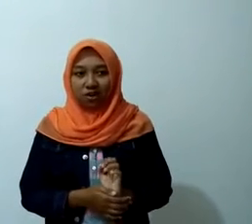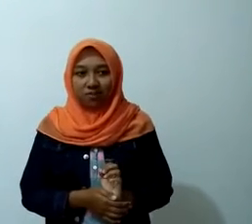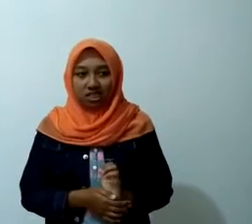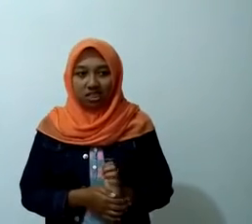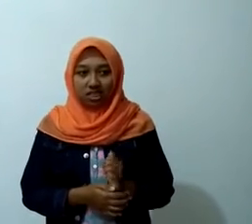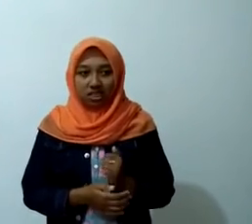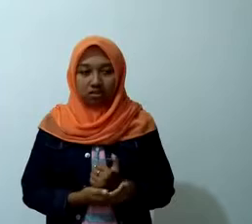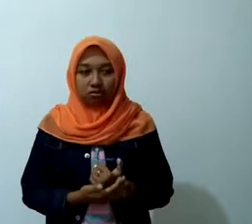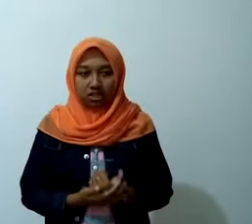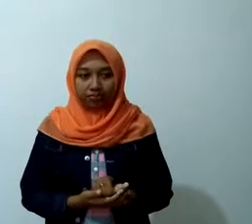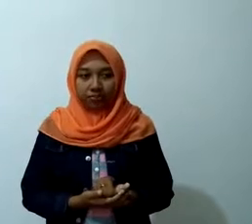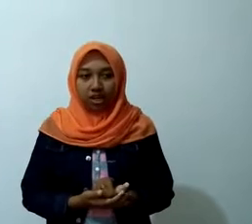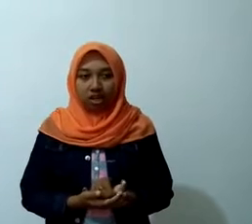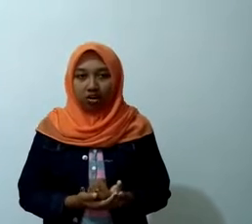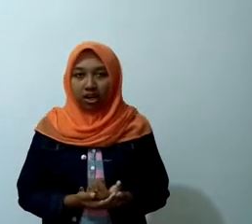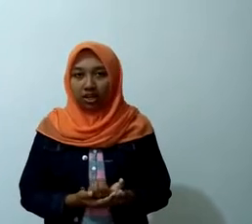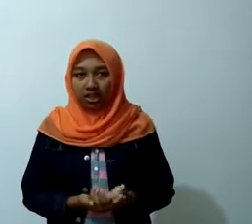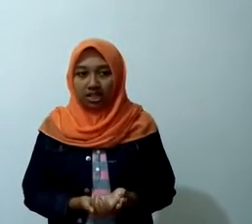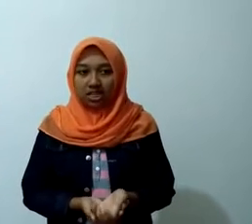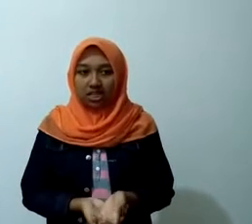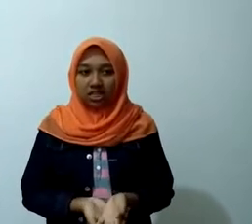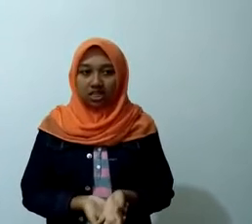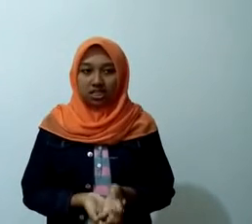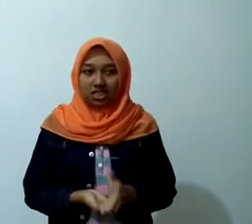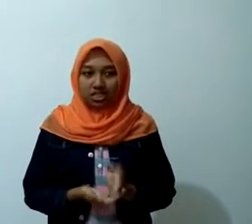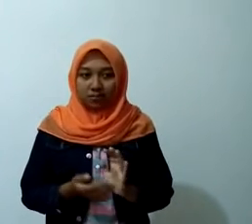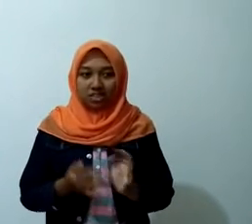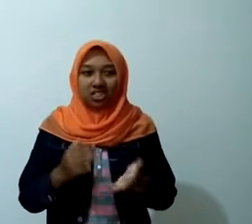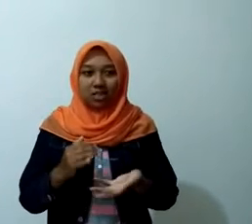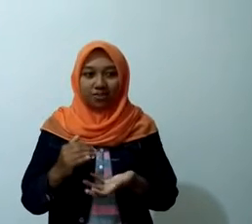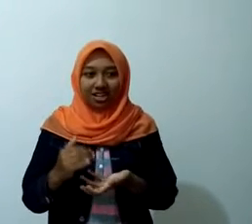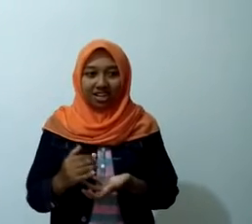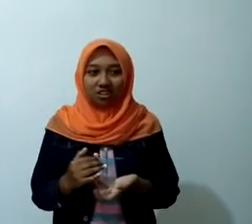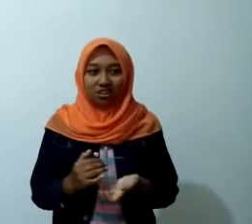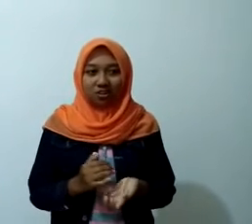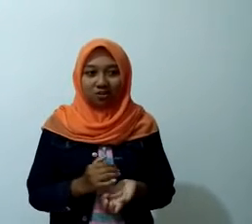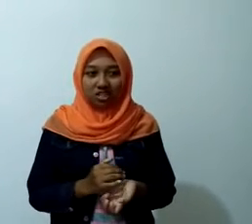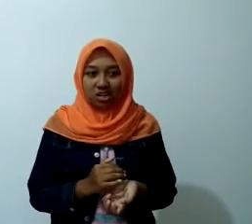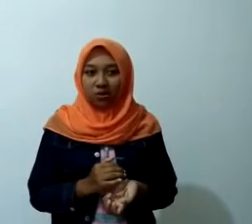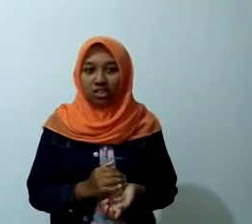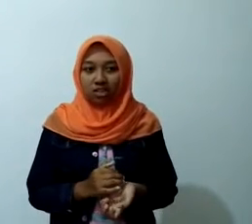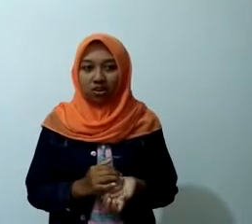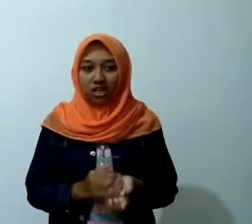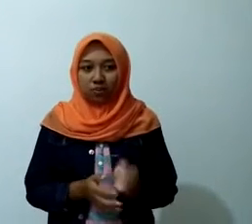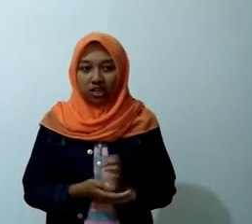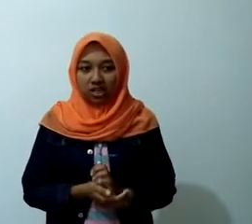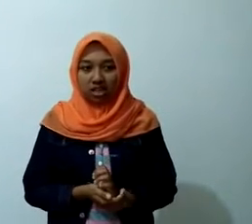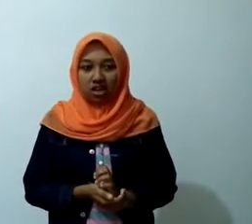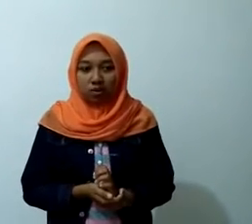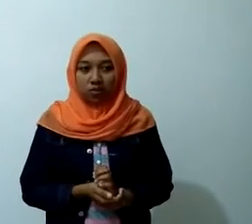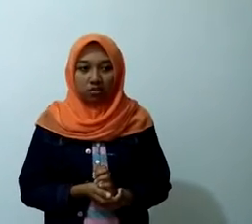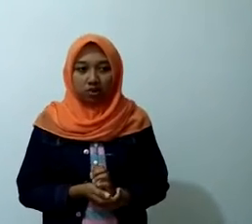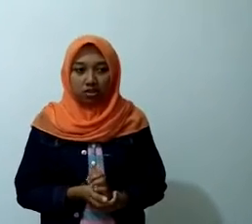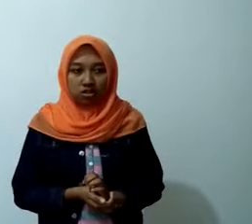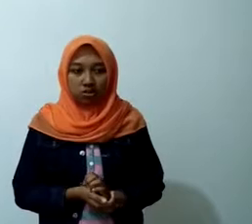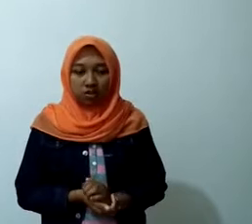its word from adjacent word. Correctly, deciphering a crossword requires correct spelling, which